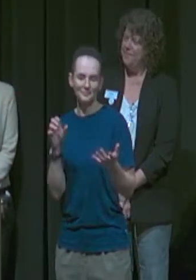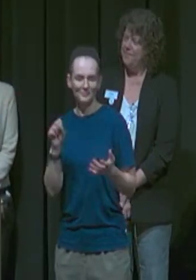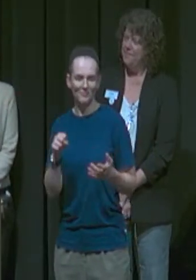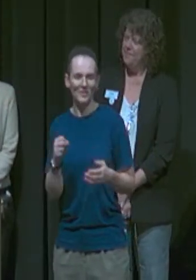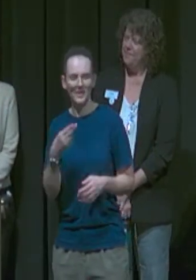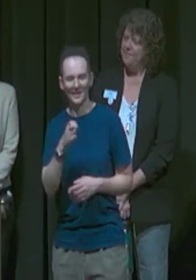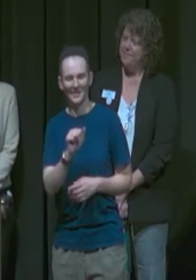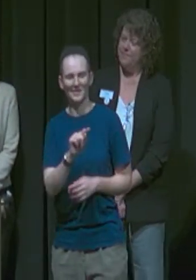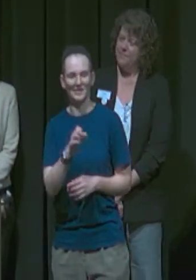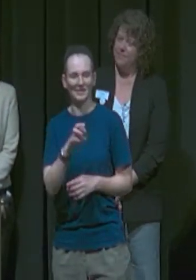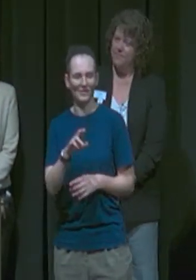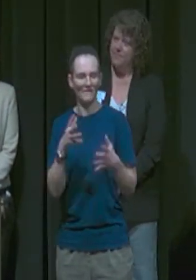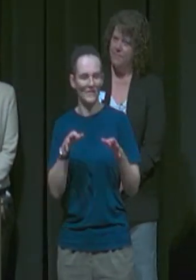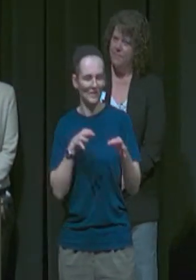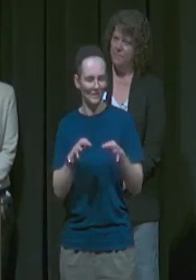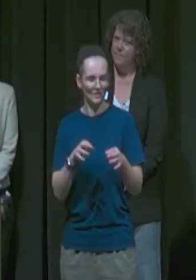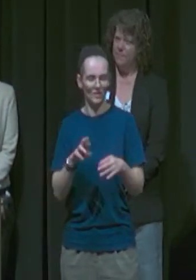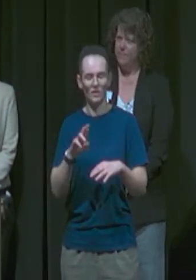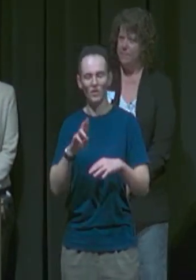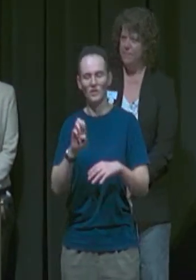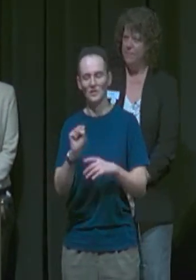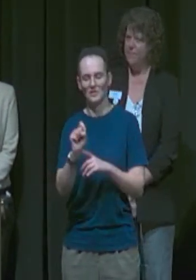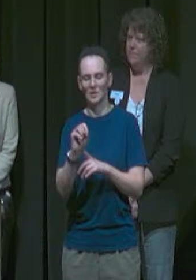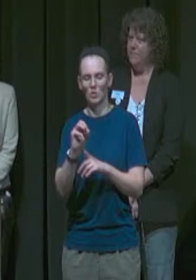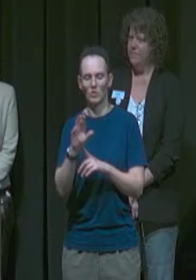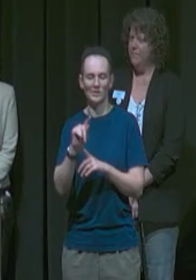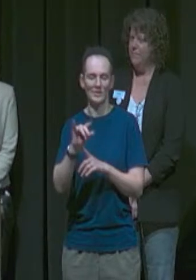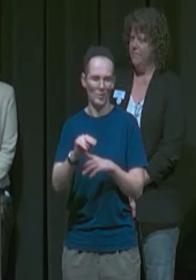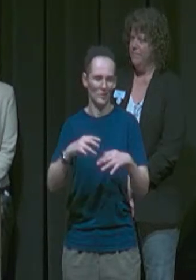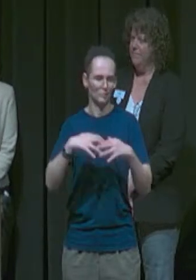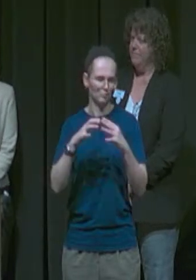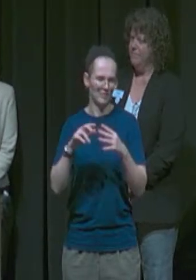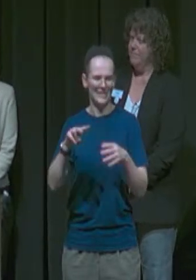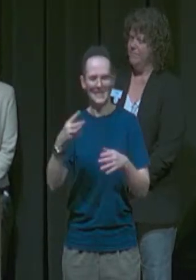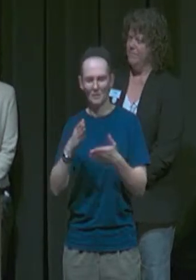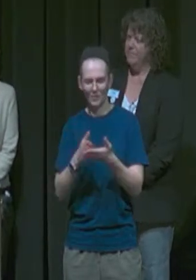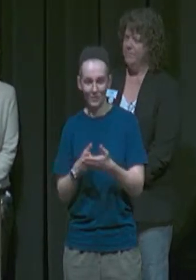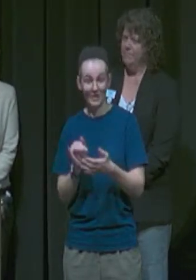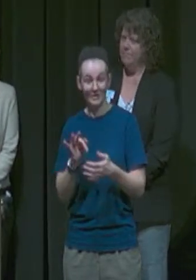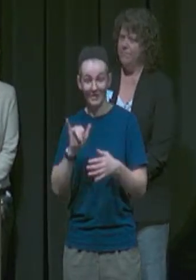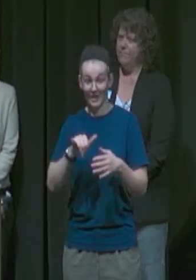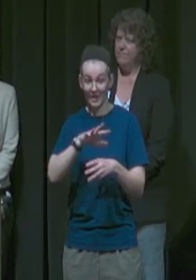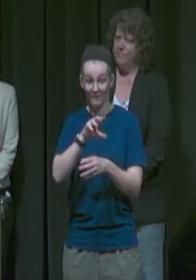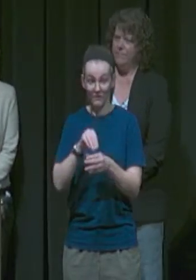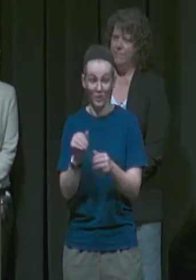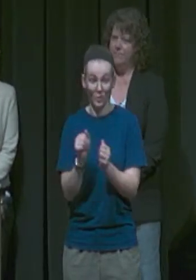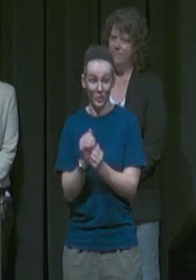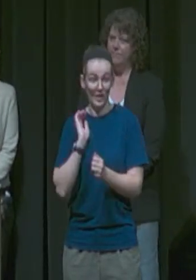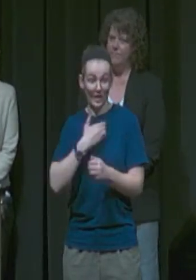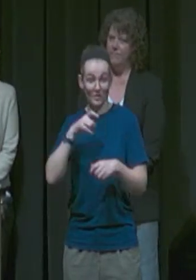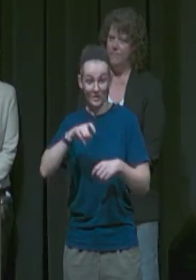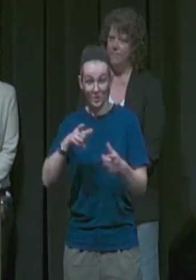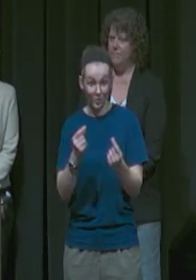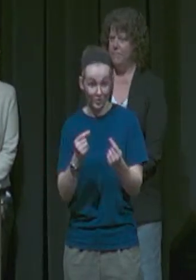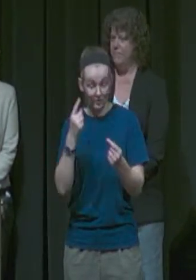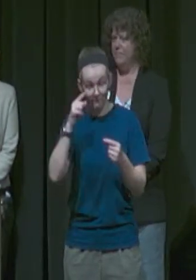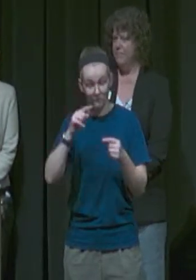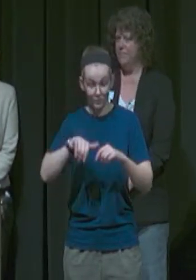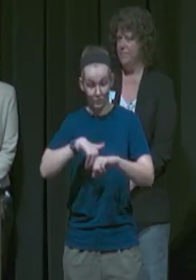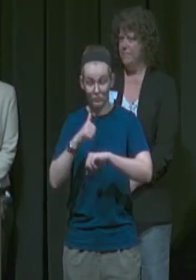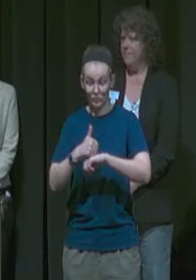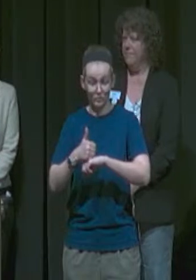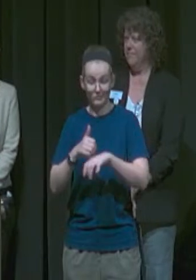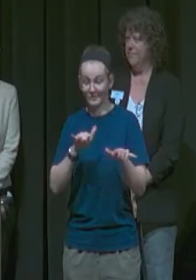Heather's talking about is the restoration. That's that second phase. And if that is part of what we need to do to restore the